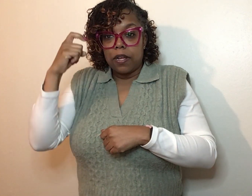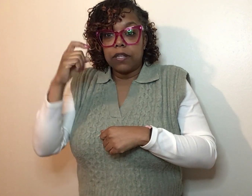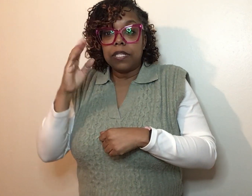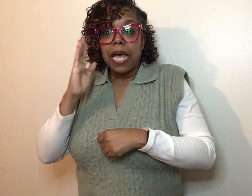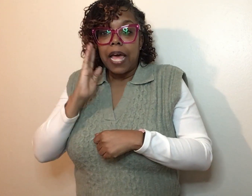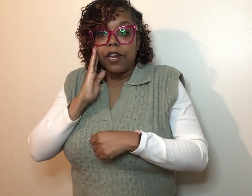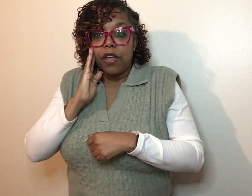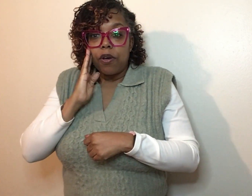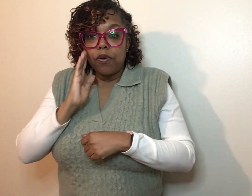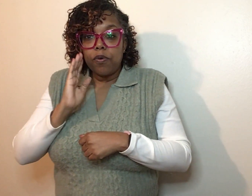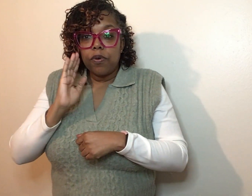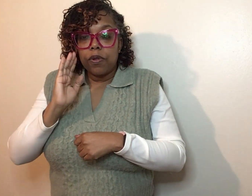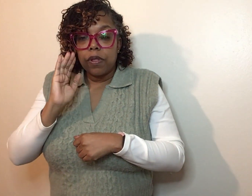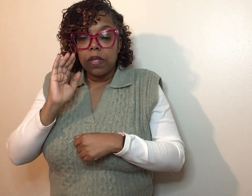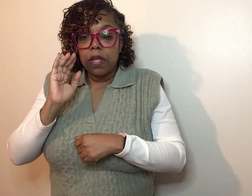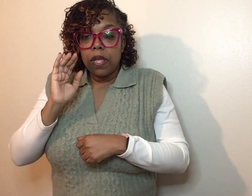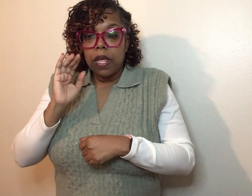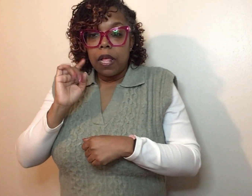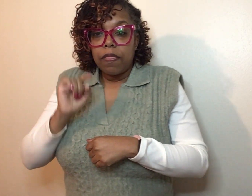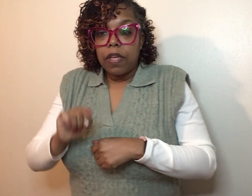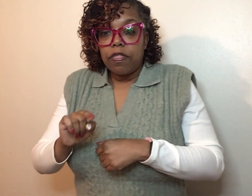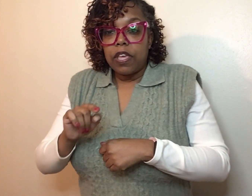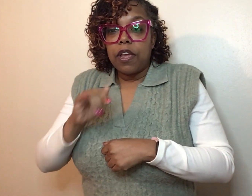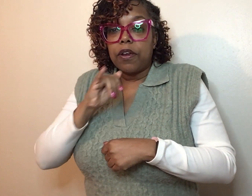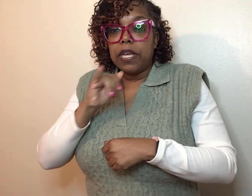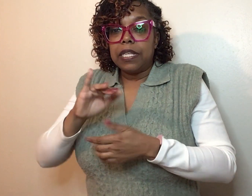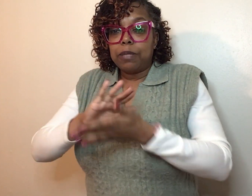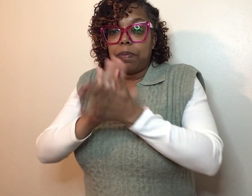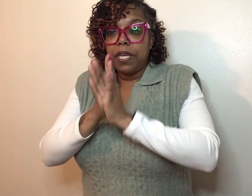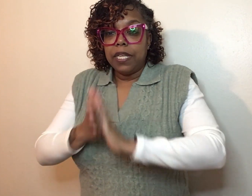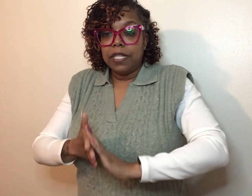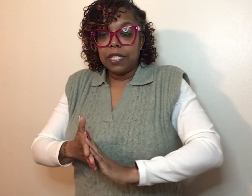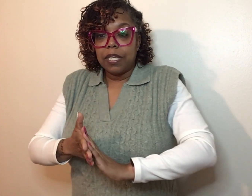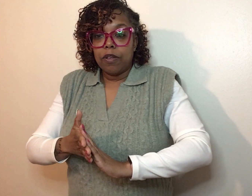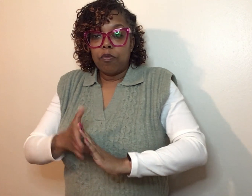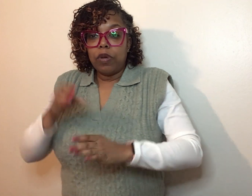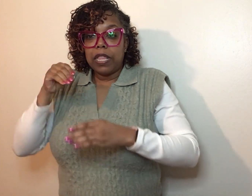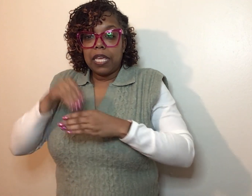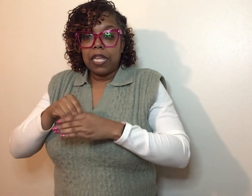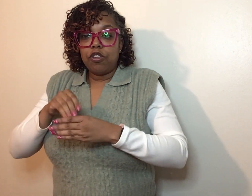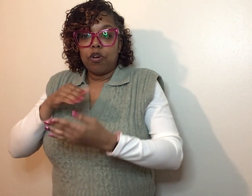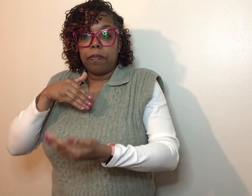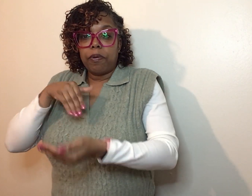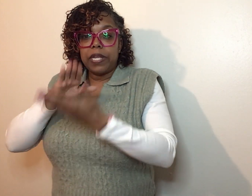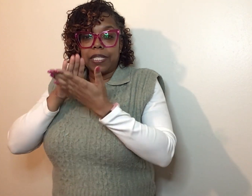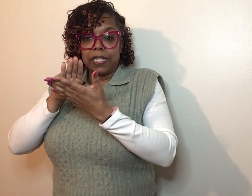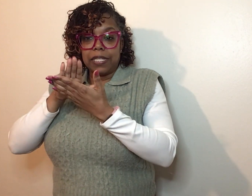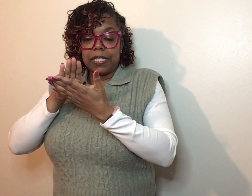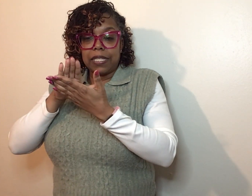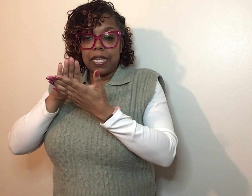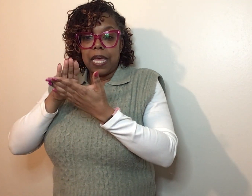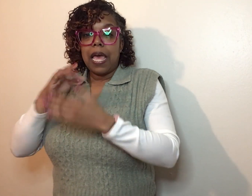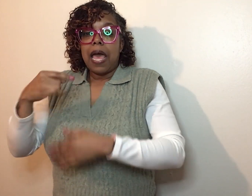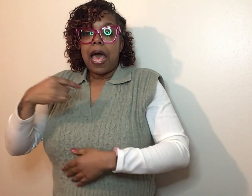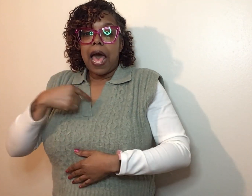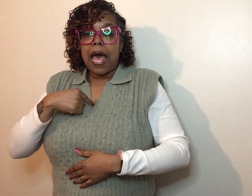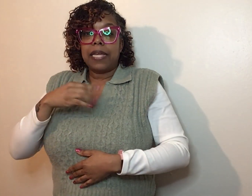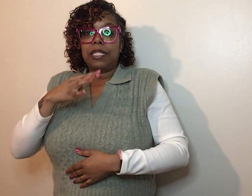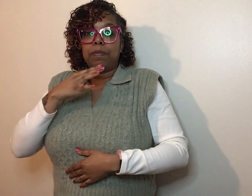'cause I know that there is peace within your presence. I